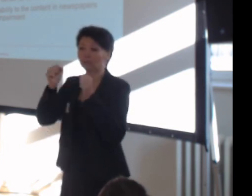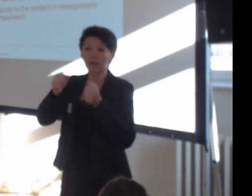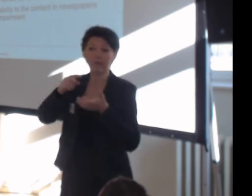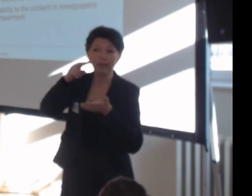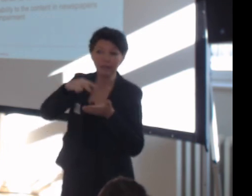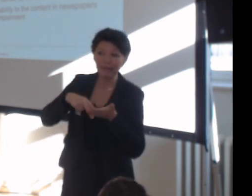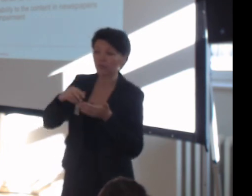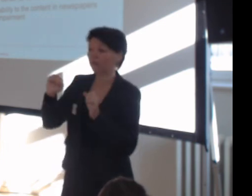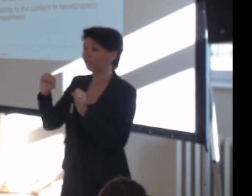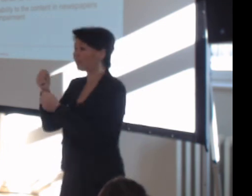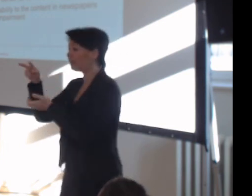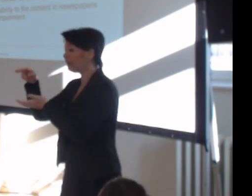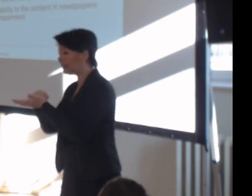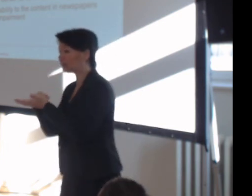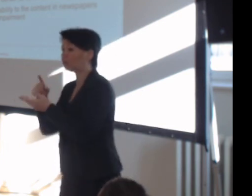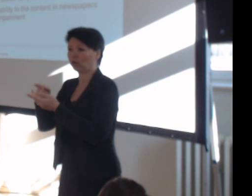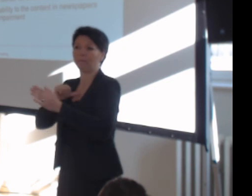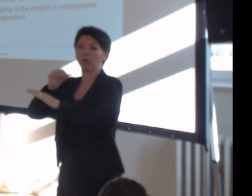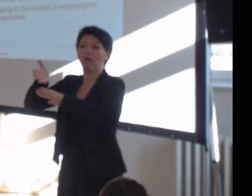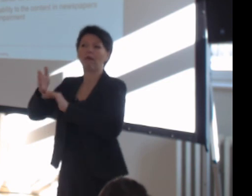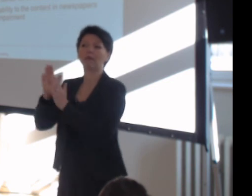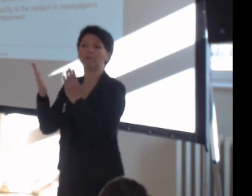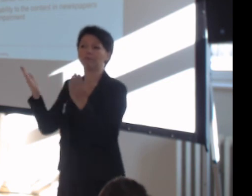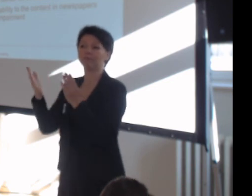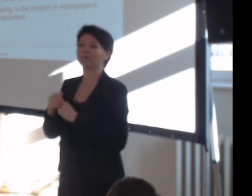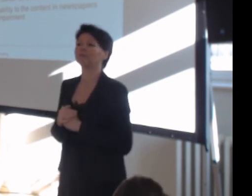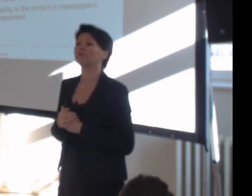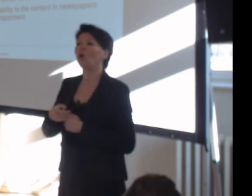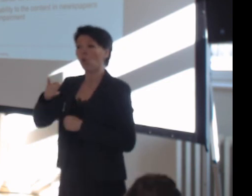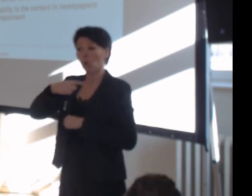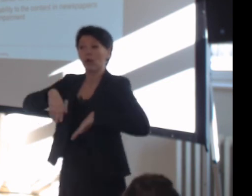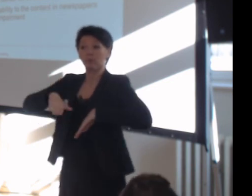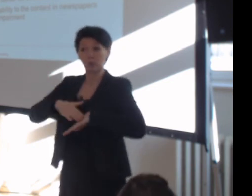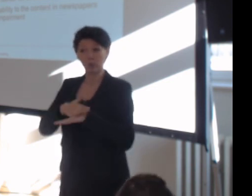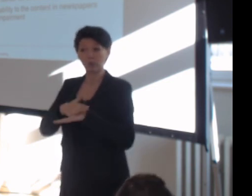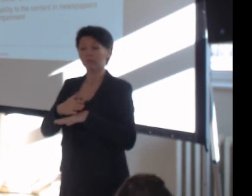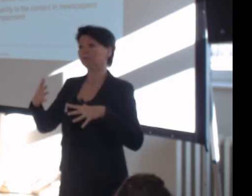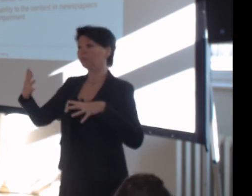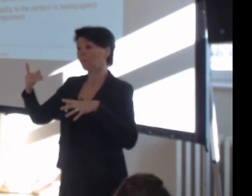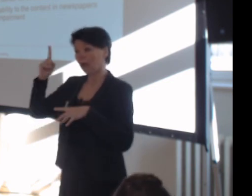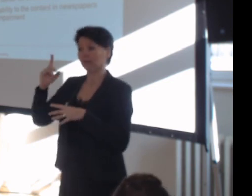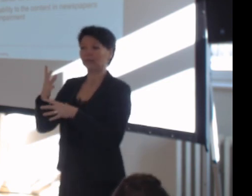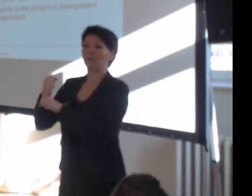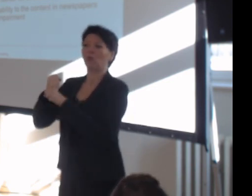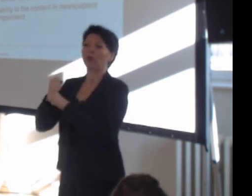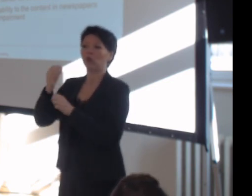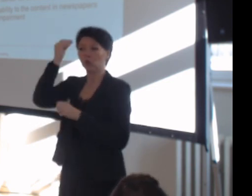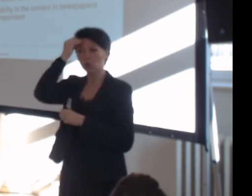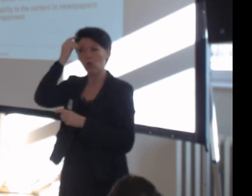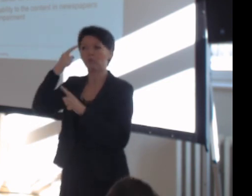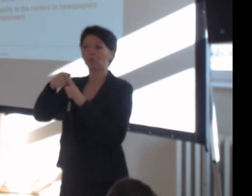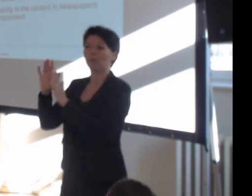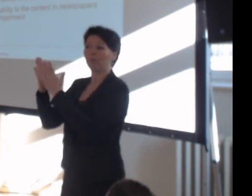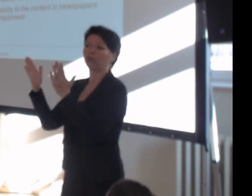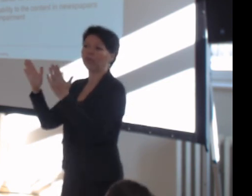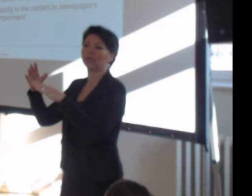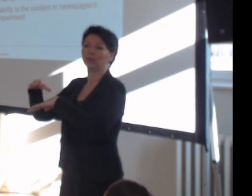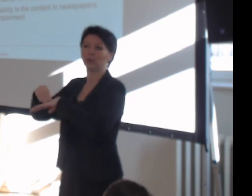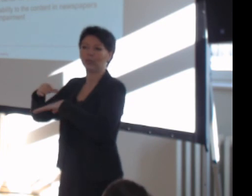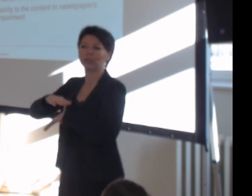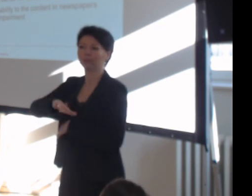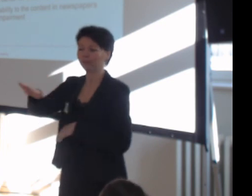does this in collaboration with libraries and schools in Sweden. We publish and distribute easy-to-read